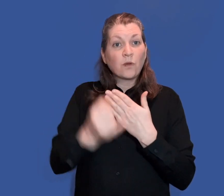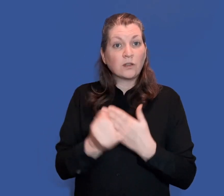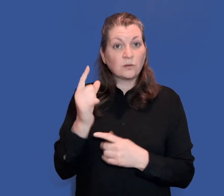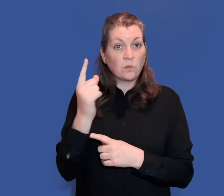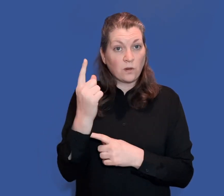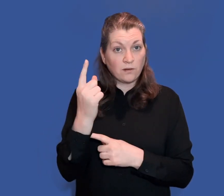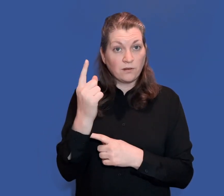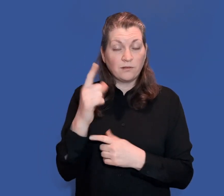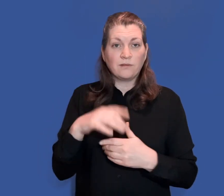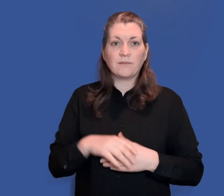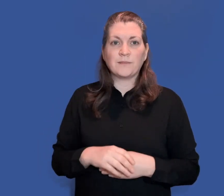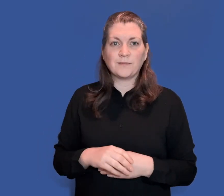Project number 1